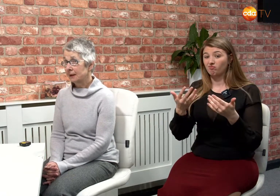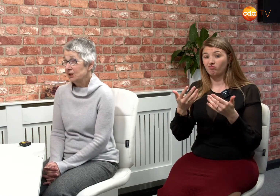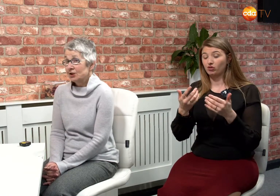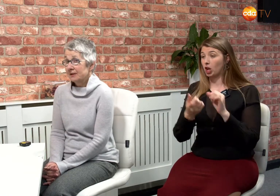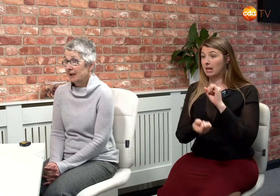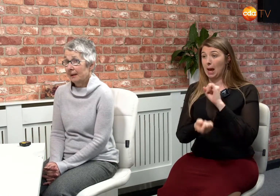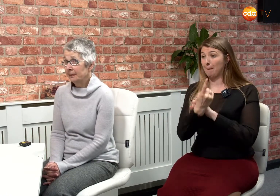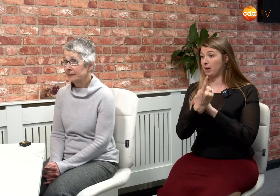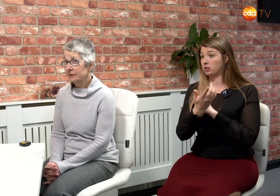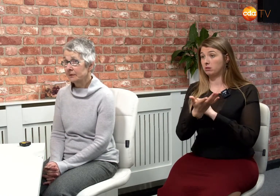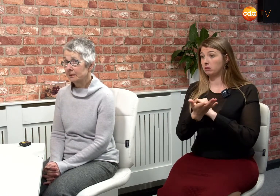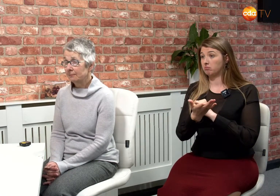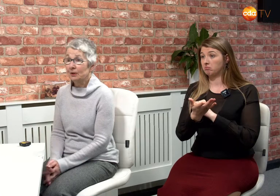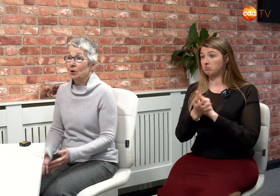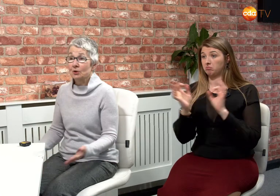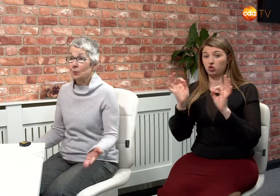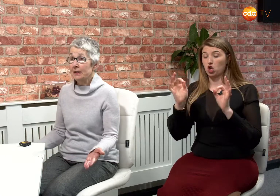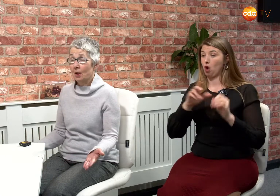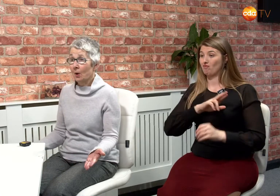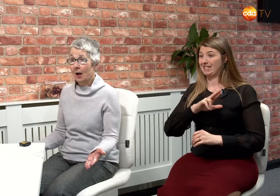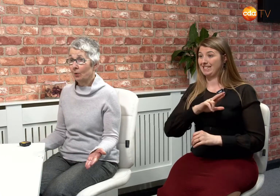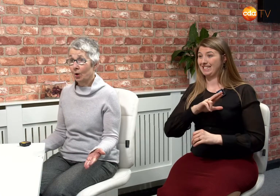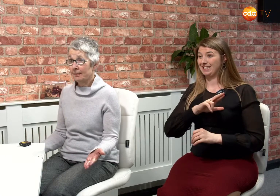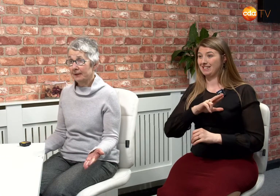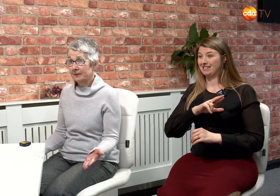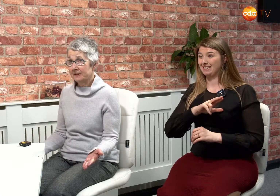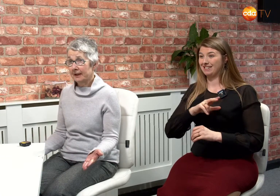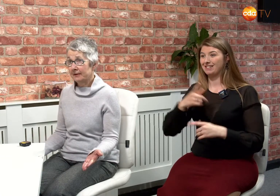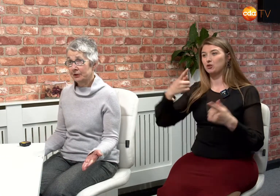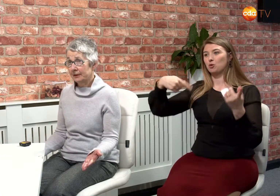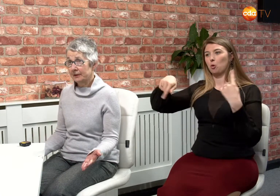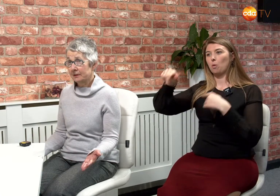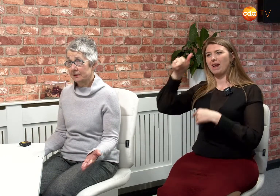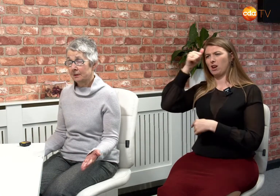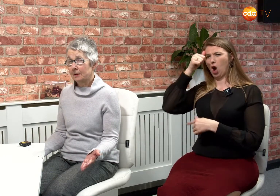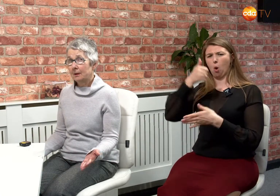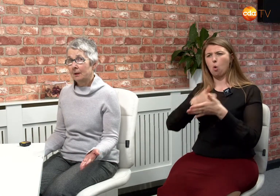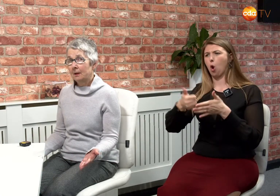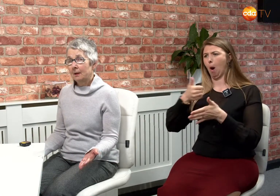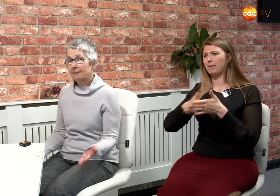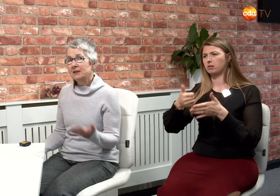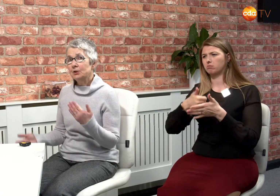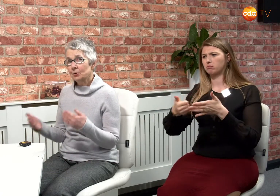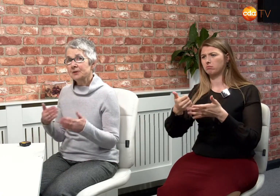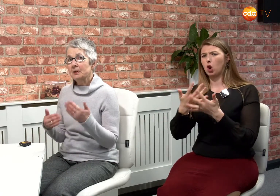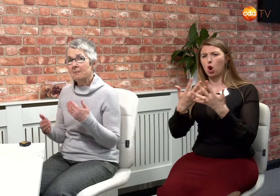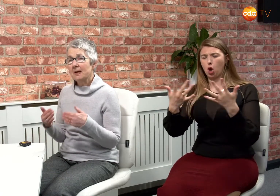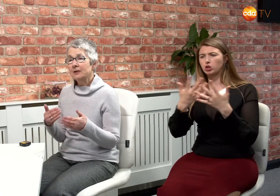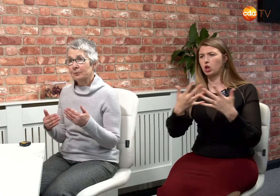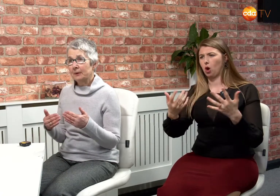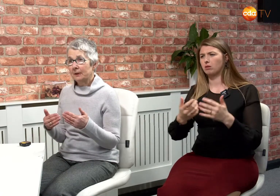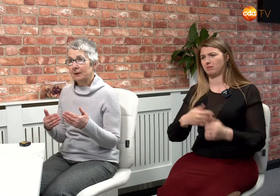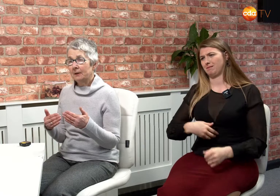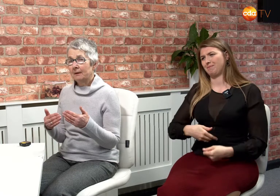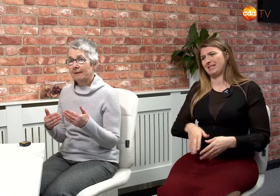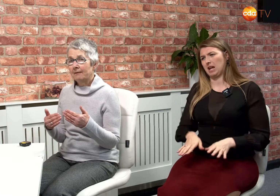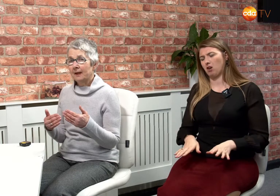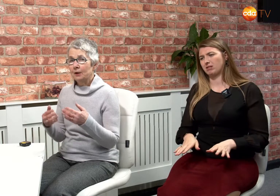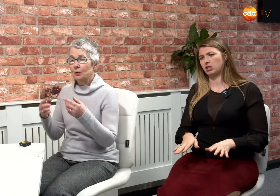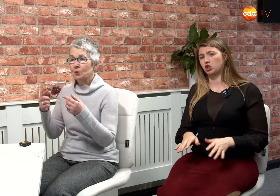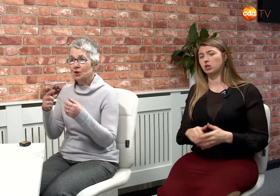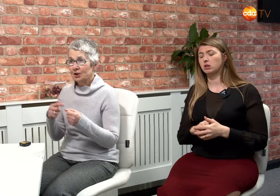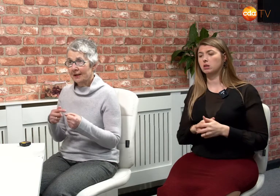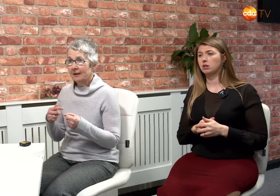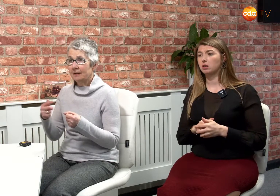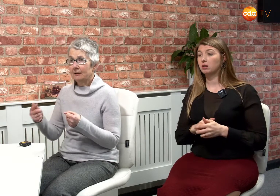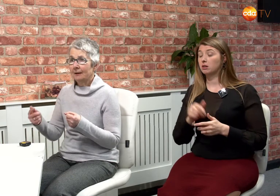coincidence. It just happens because we know how common miscarriage is. But it also might be